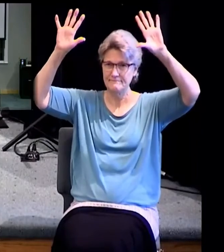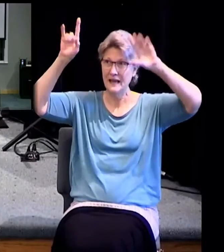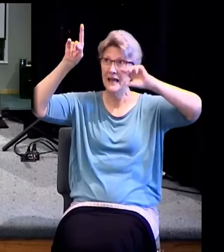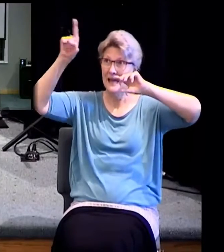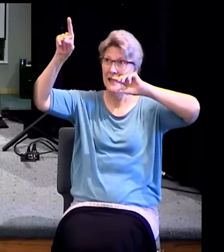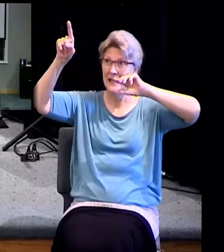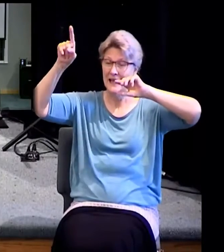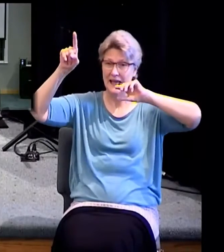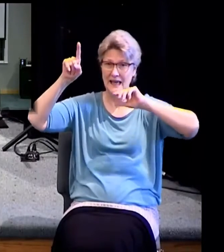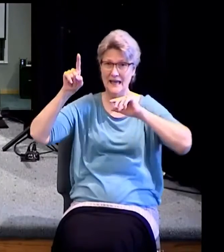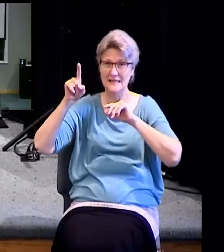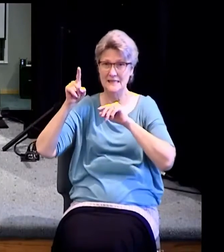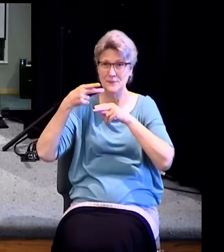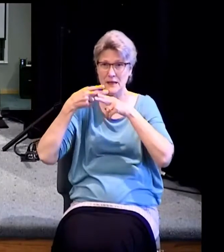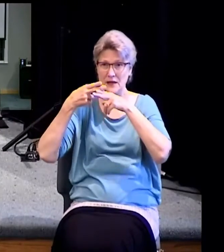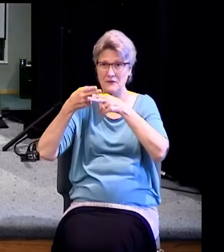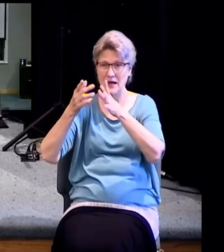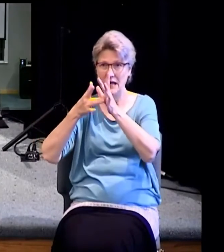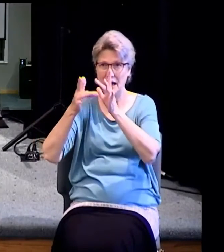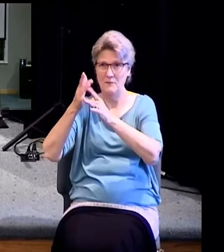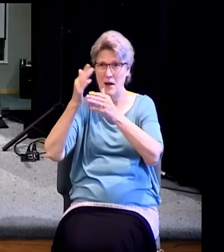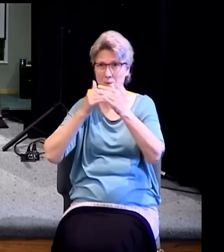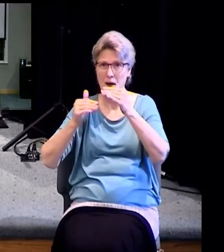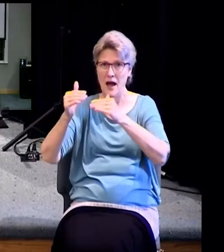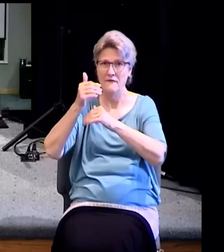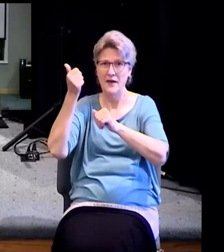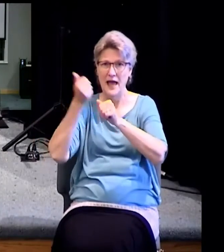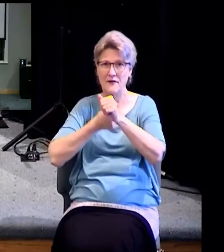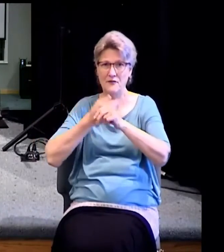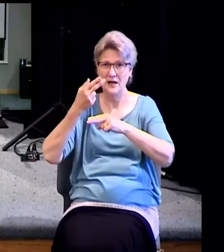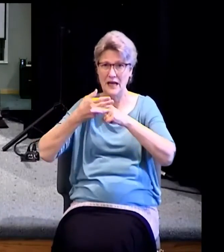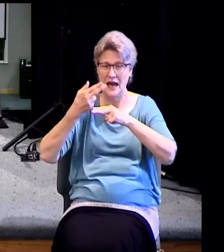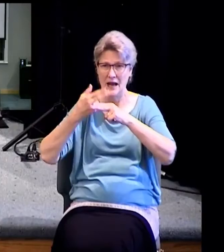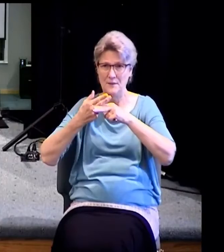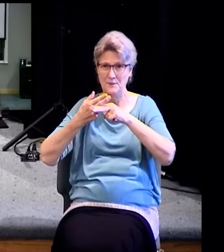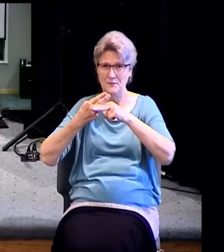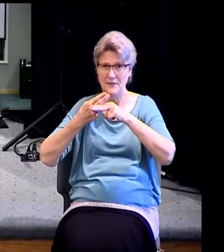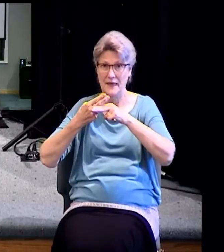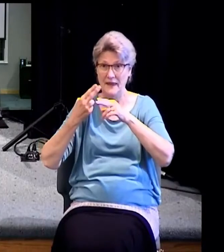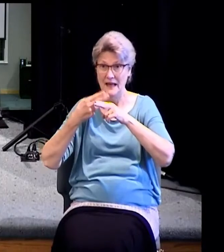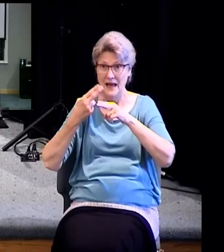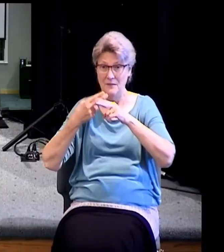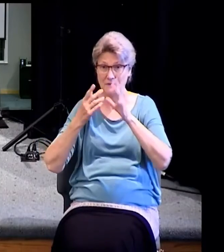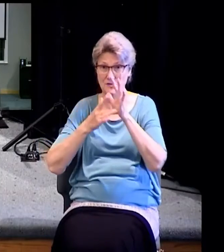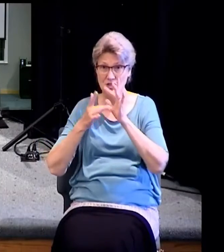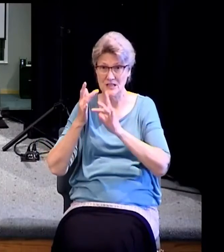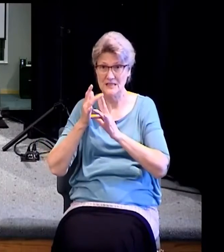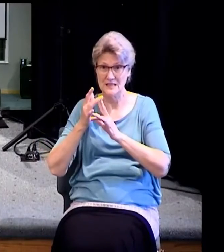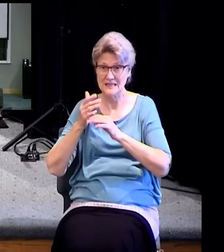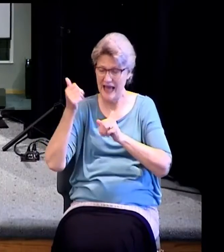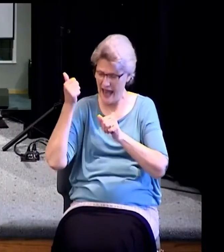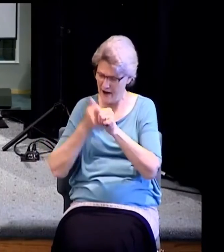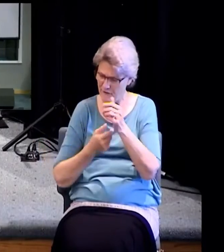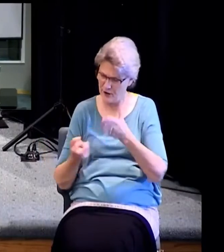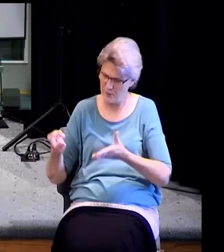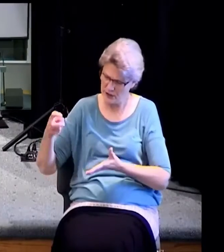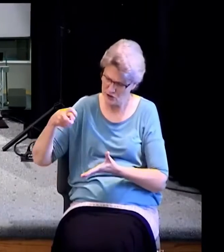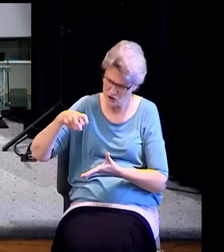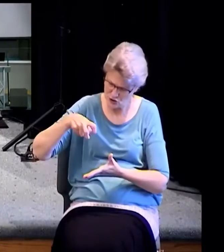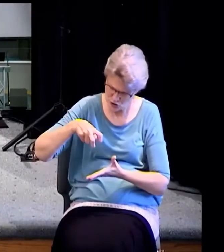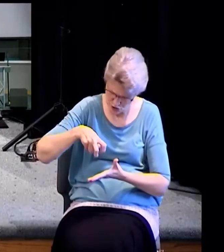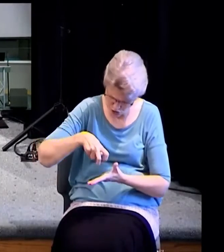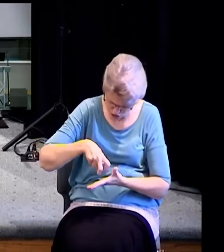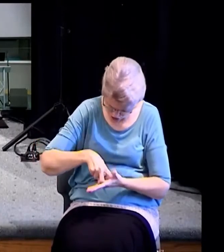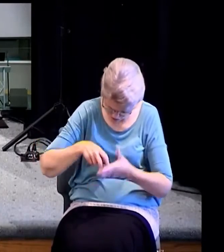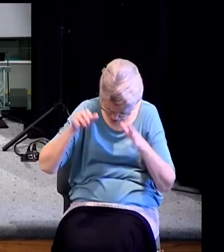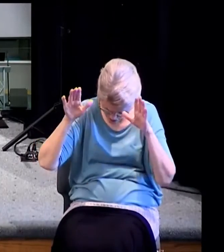He has been given a name that is above every name, that at the name of Jesus, every knee shall